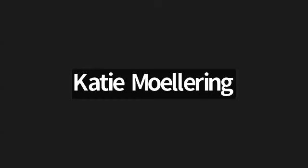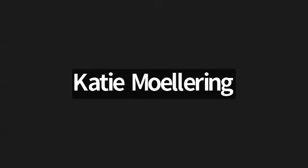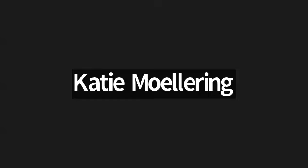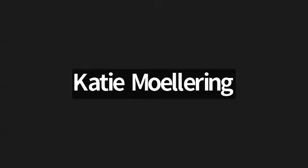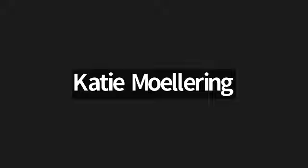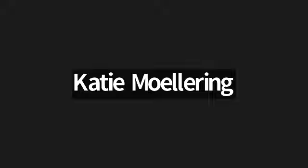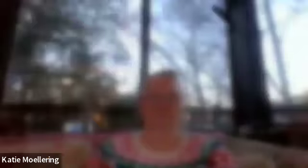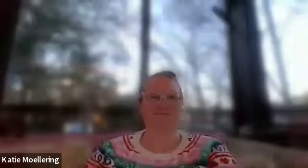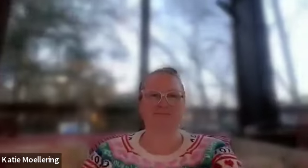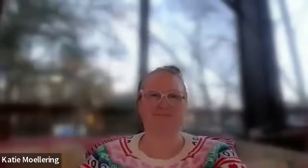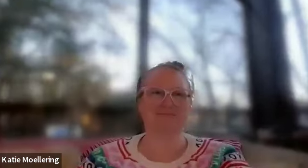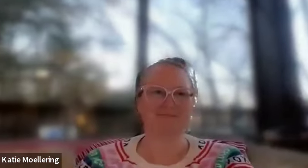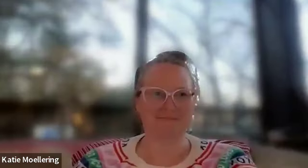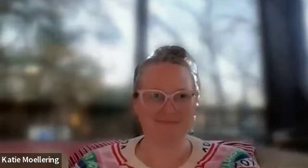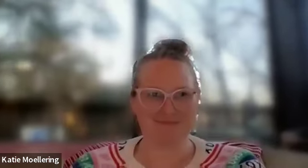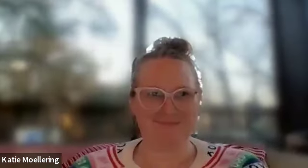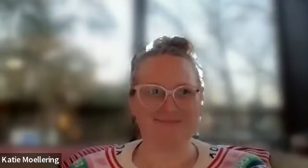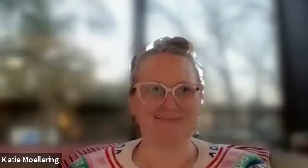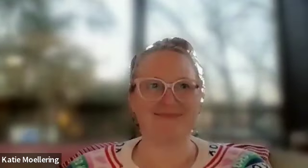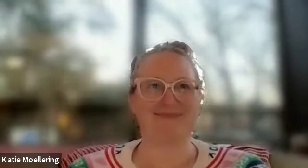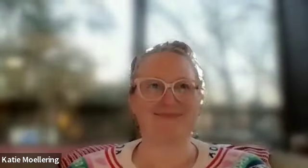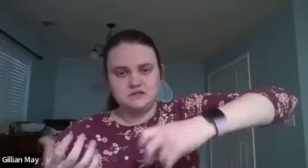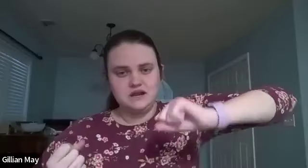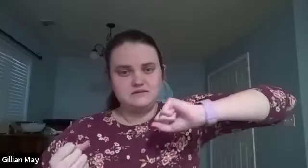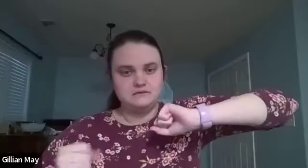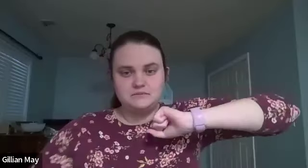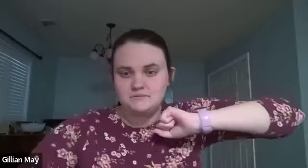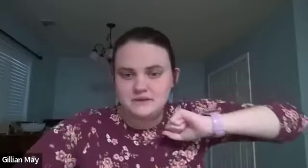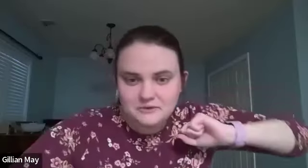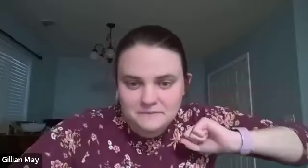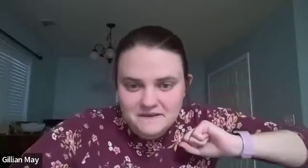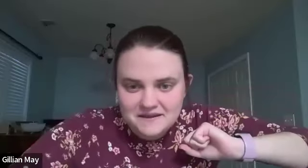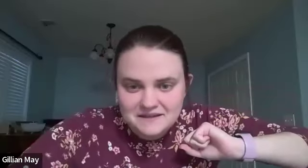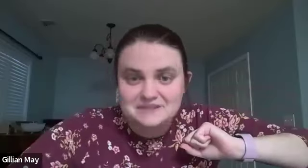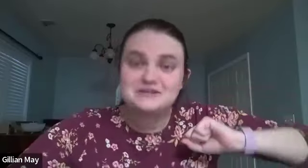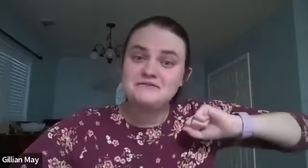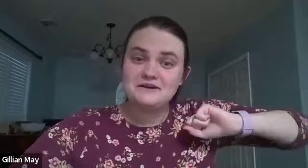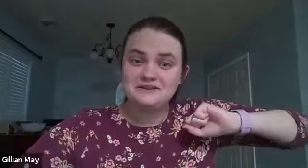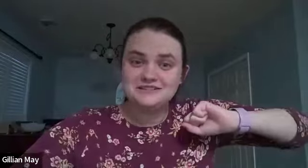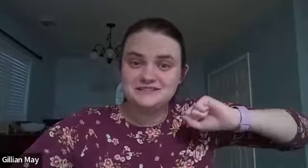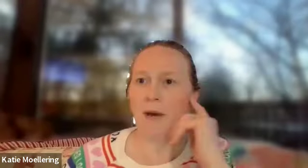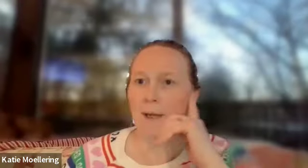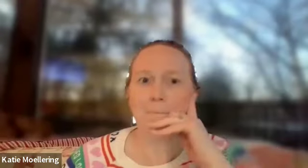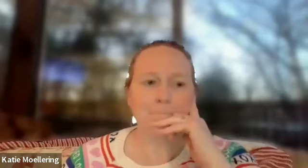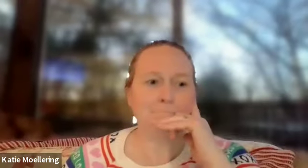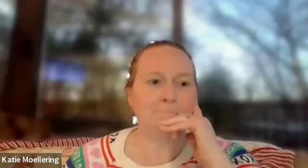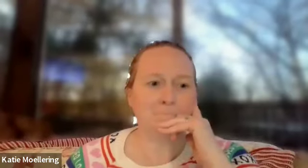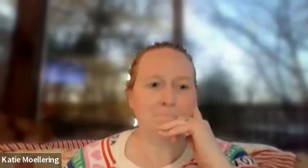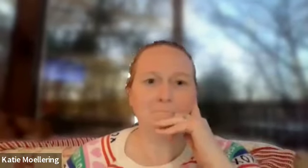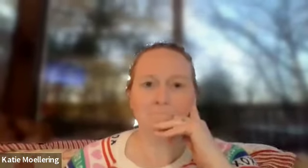Across the room. I know you're Jackson. We got sorry Yeah, for our, this should be everybody. I was gonna say sorry for a